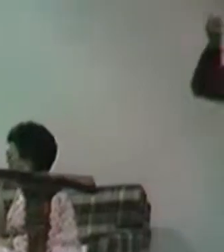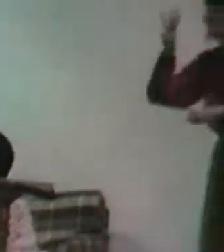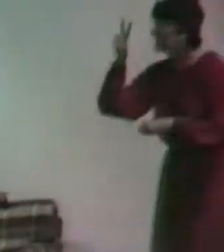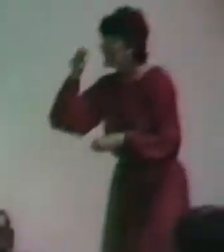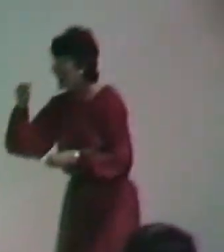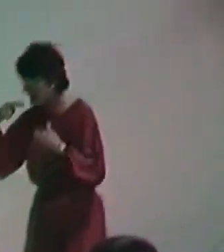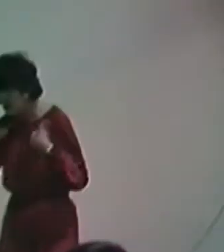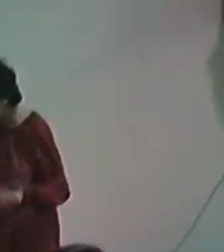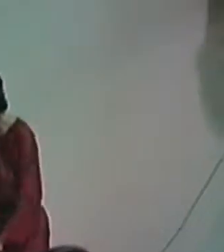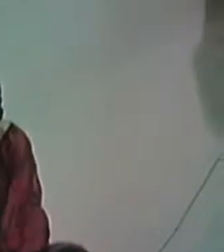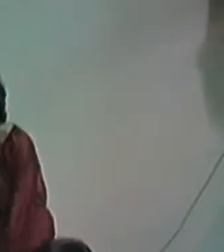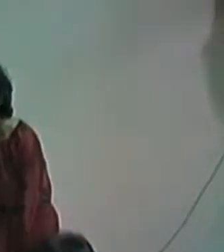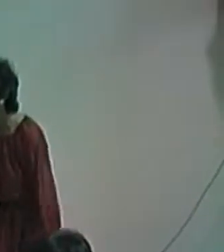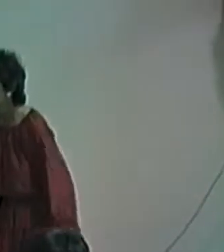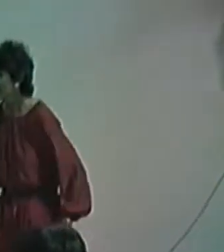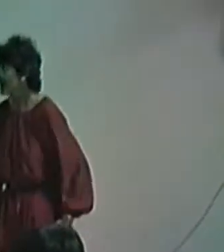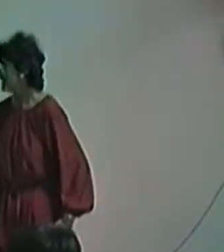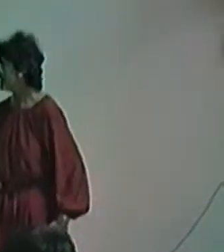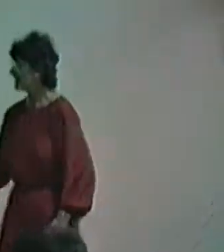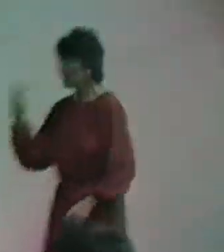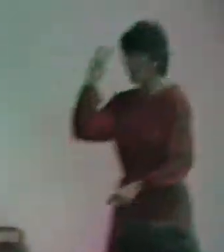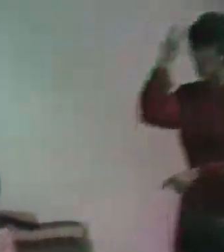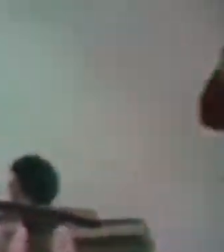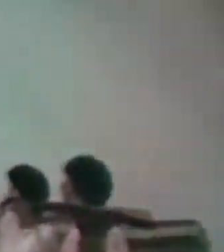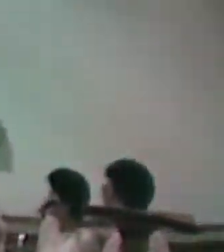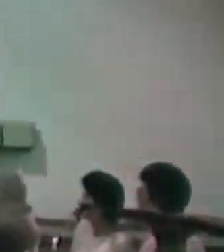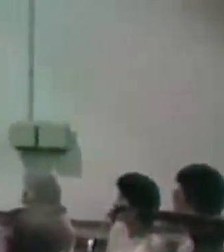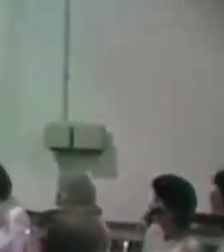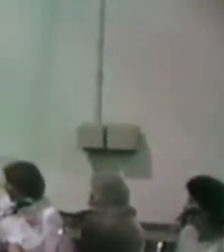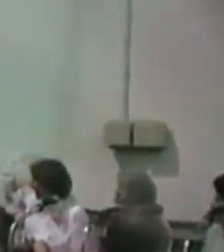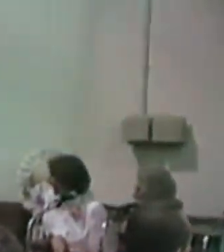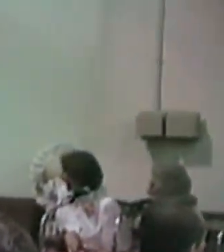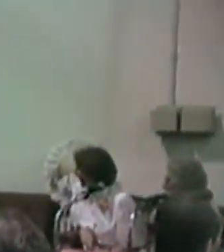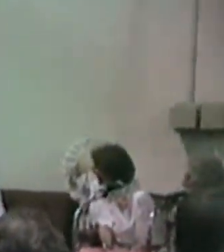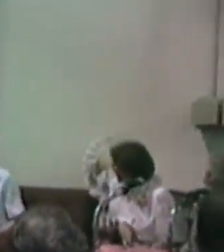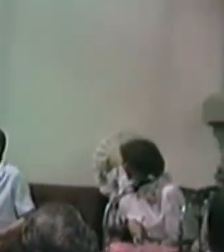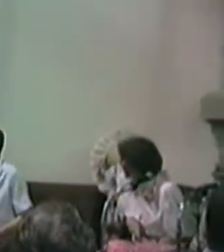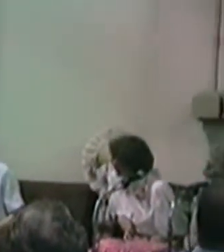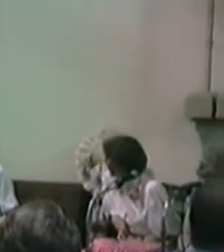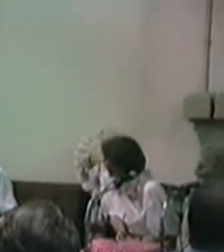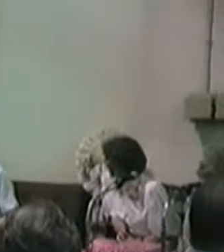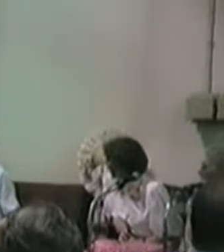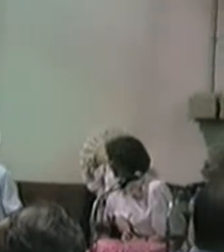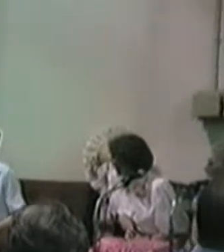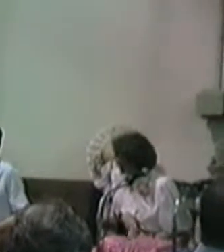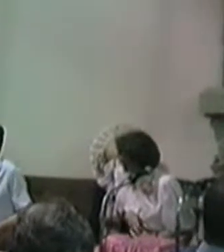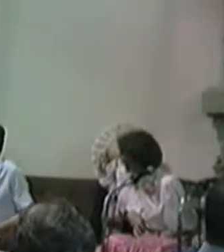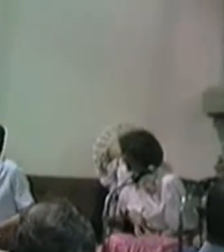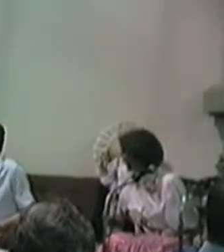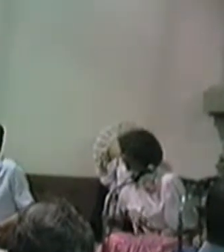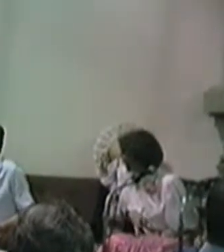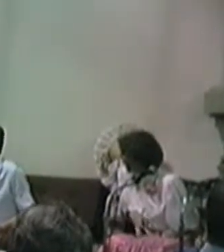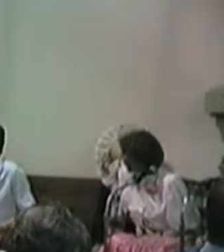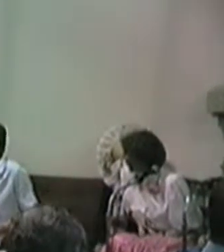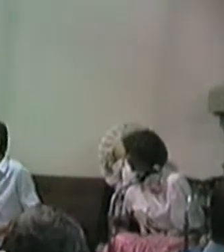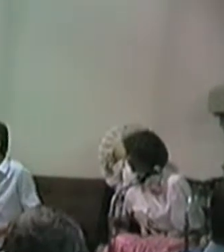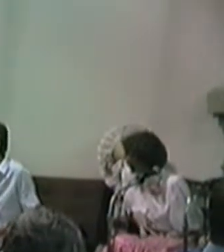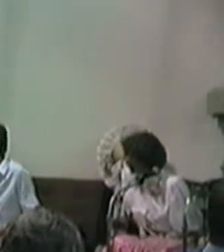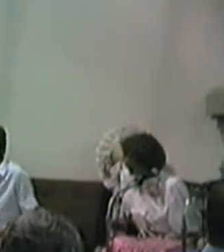And I want something that Walter Pittman has told me so many times. He says, I hate Jurgen's